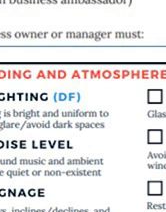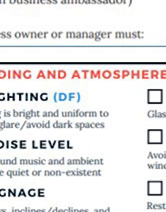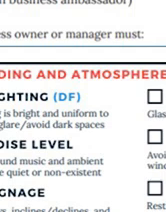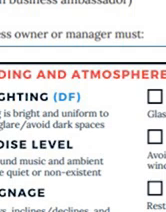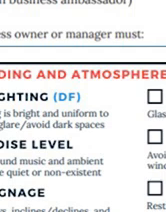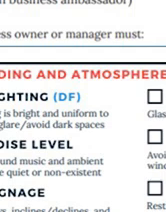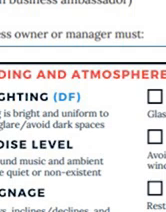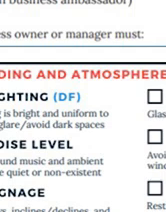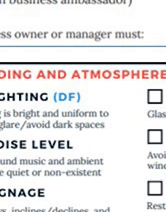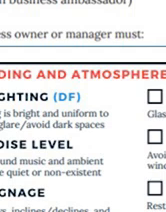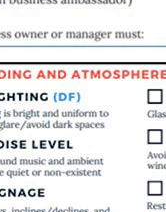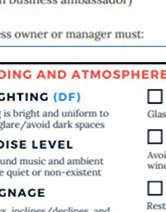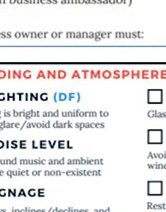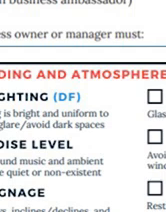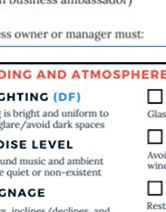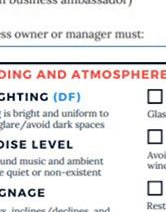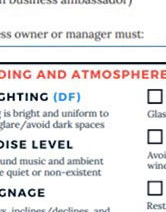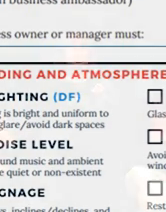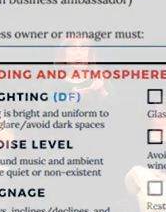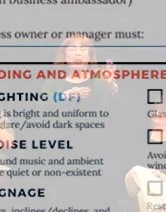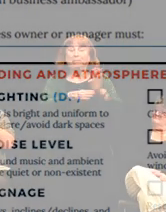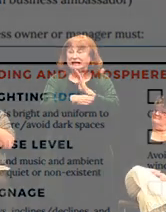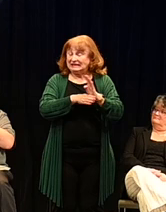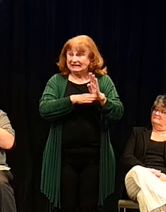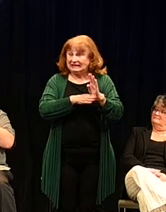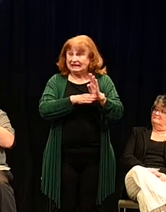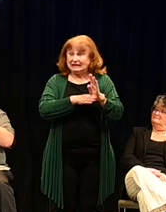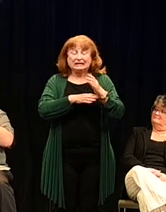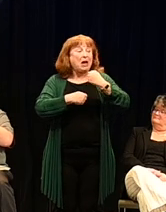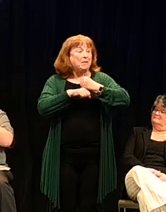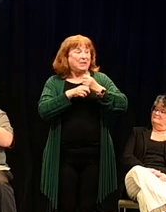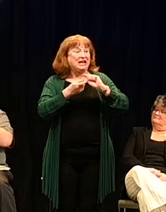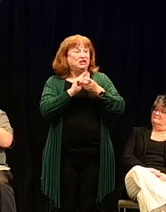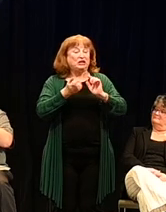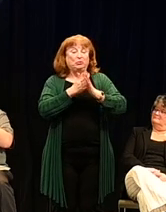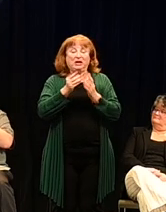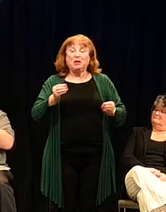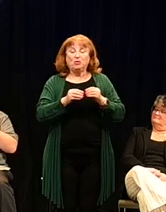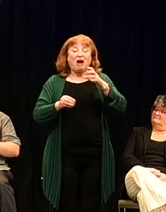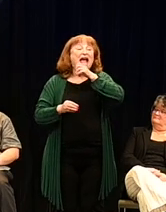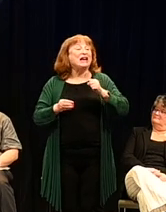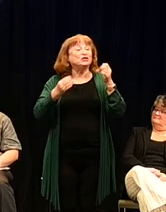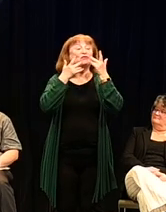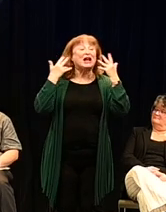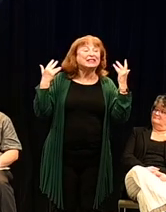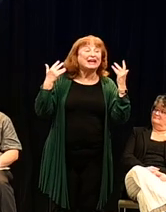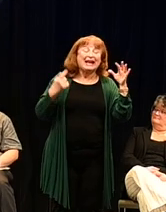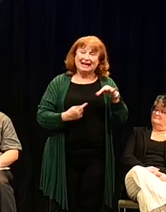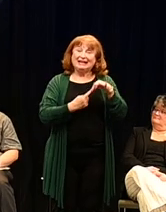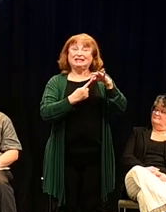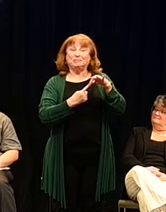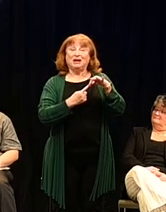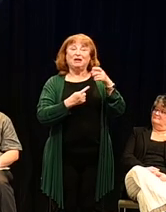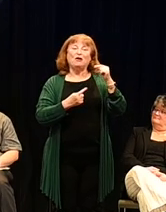mother's experience, and she wanted to help businesses make change to become more age-friendly, especially